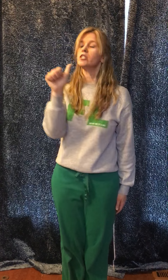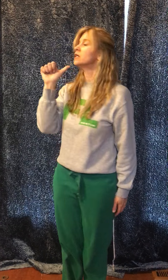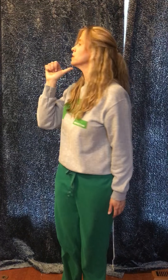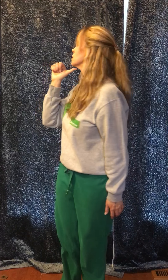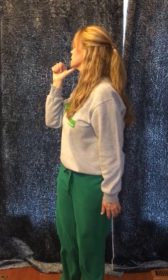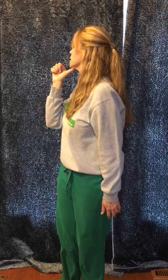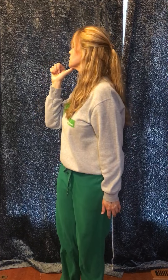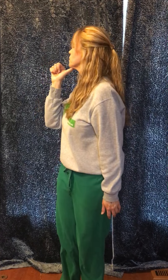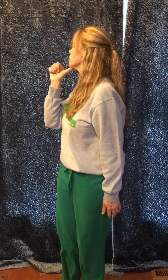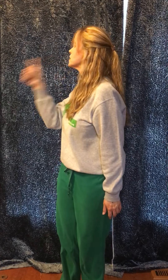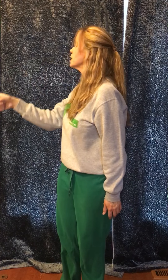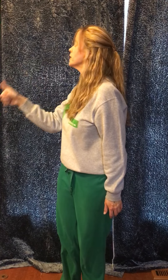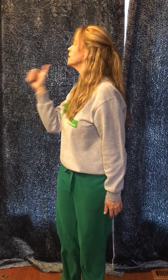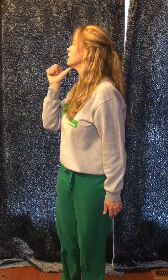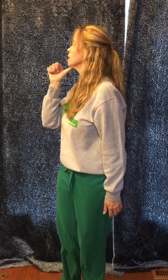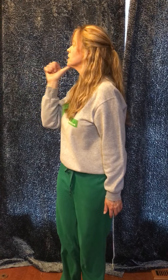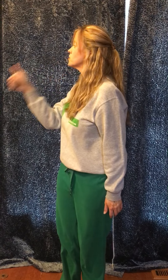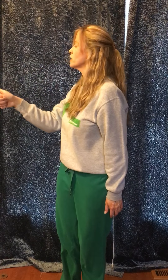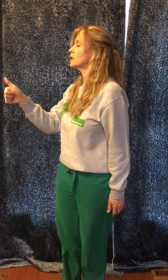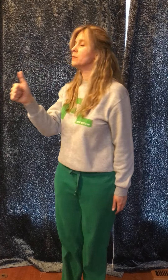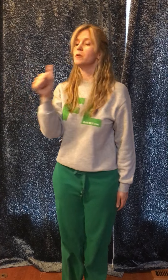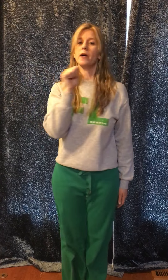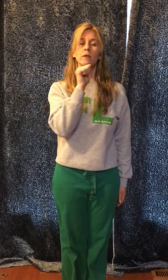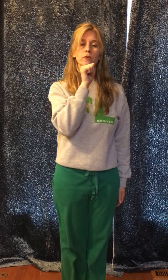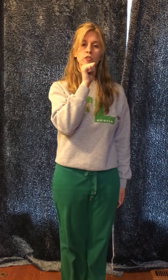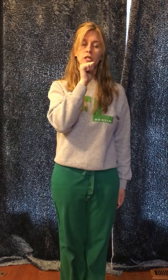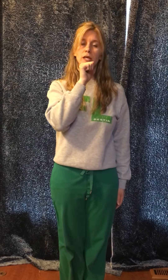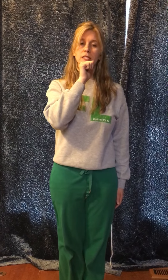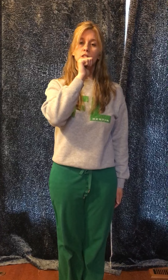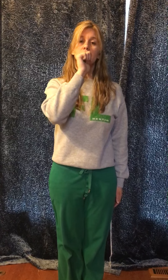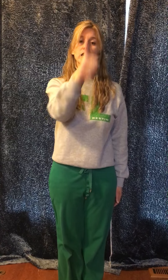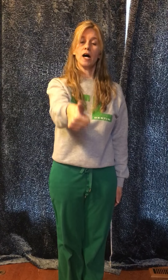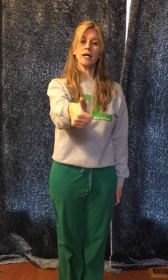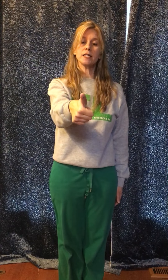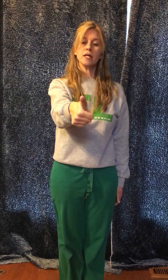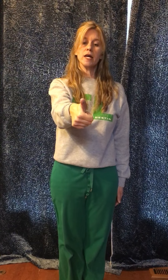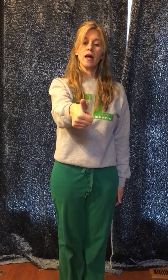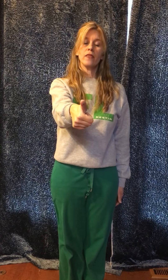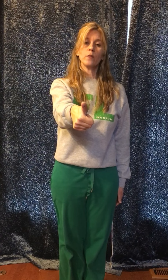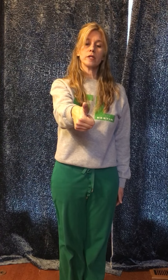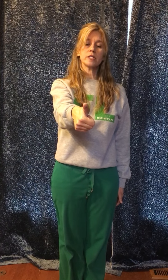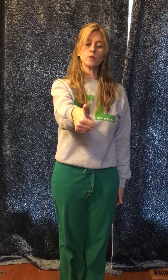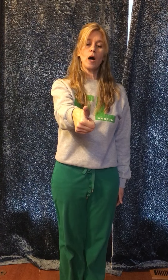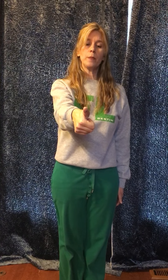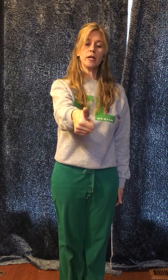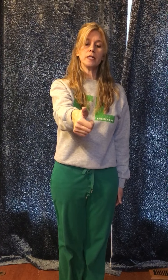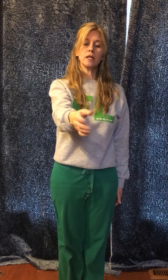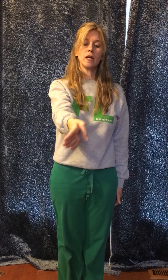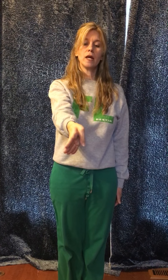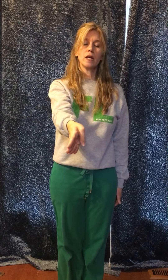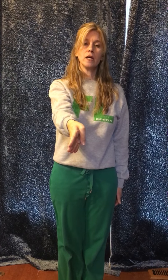chin. Looks like this from the side. So you're going to clip the bottom of your chin. That's could not. Then we're going to swap it.